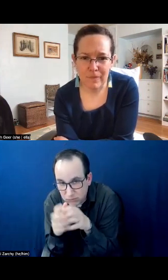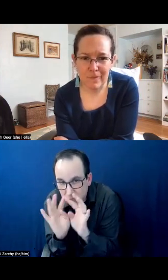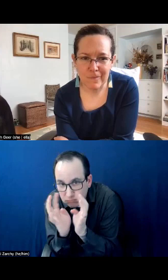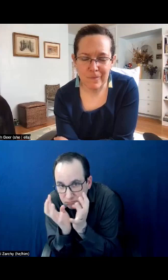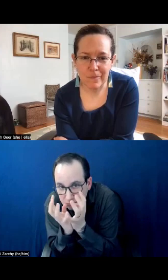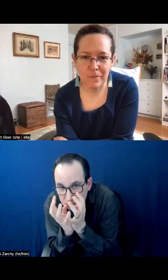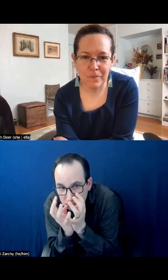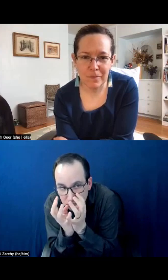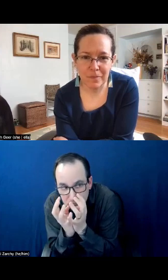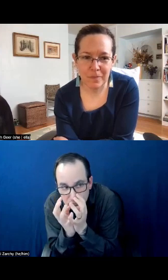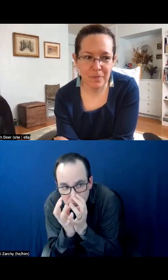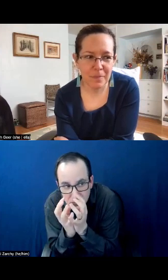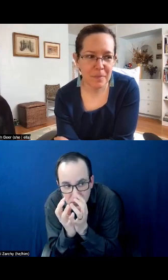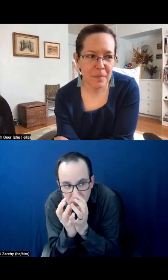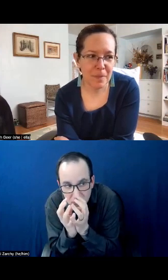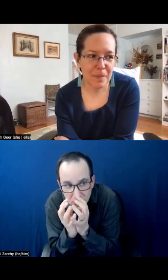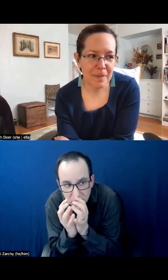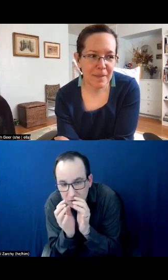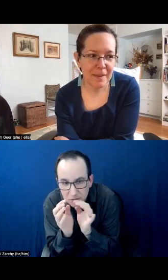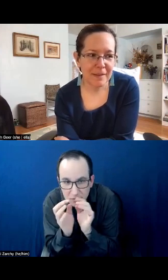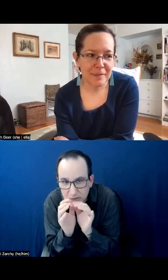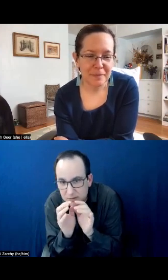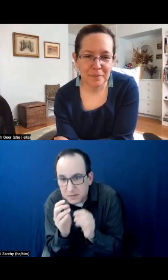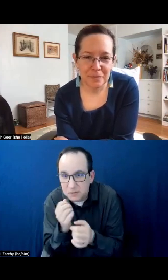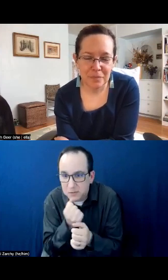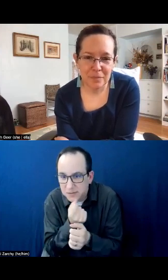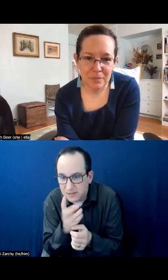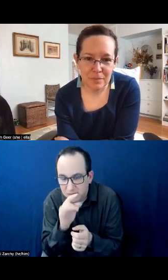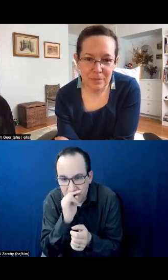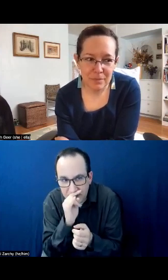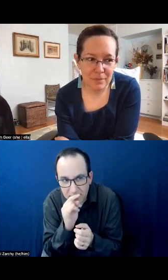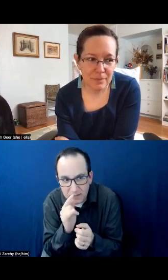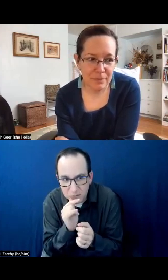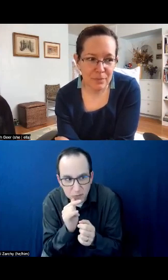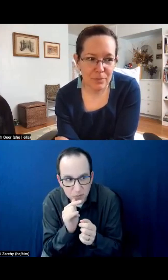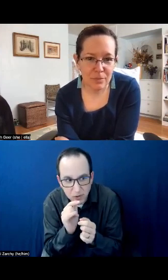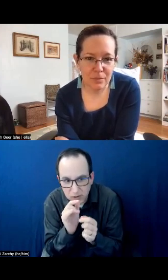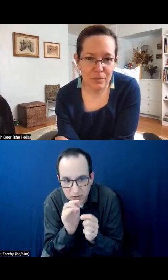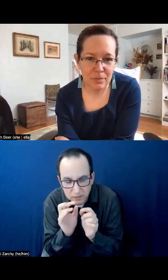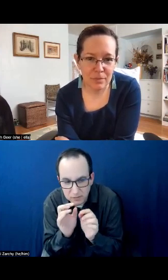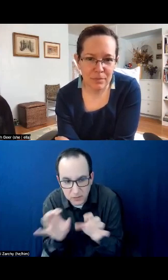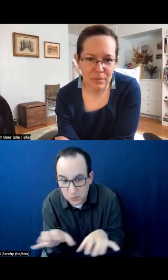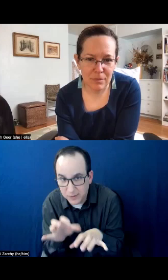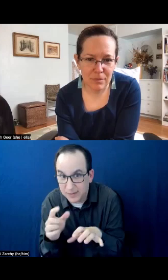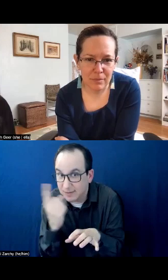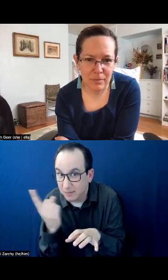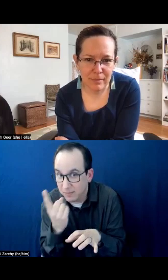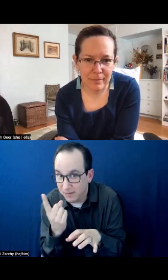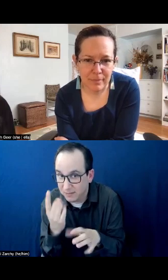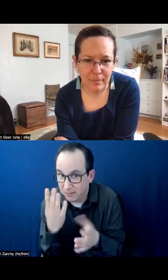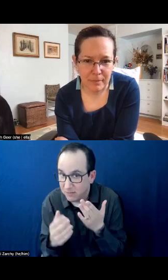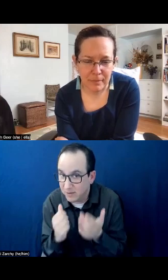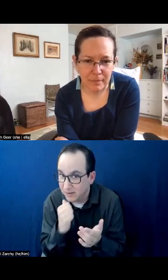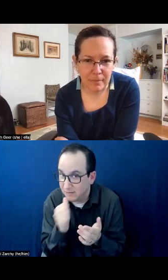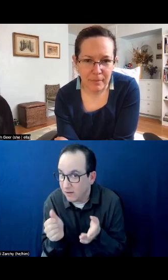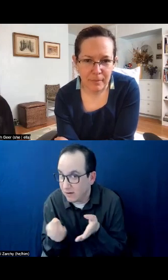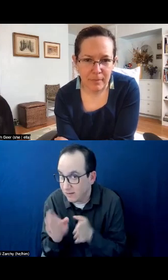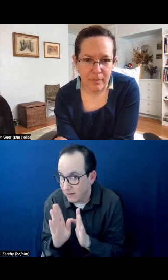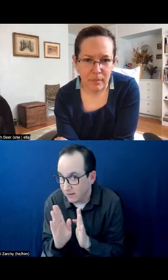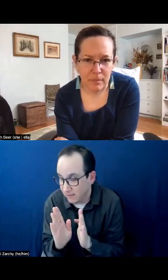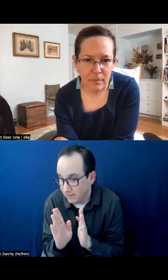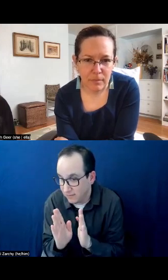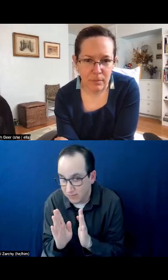Those are there to represent children and that them gathered around. There's several children doing